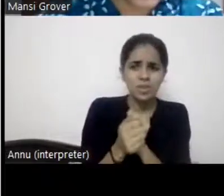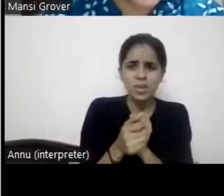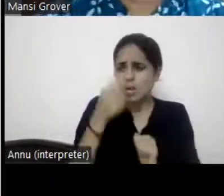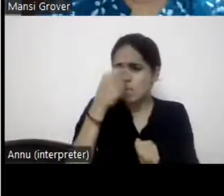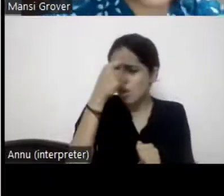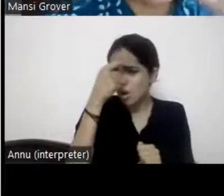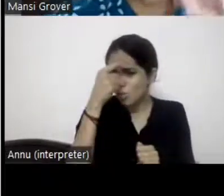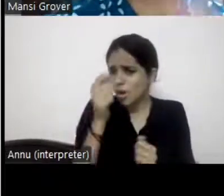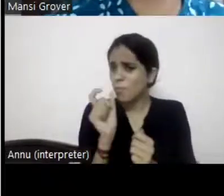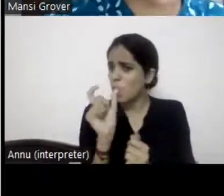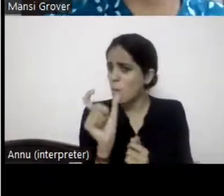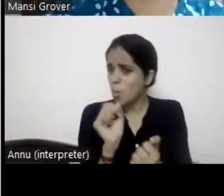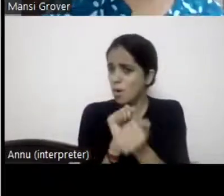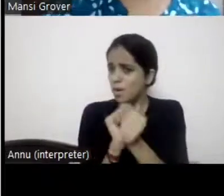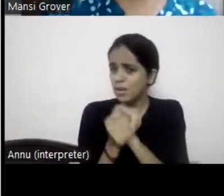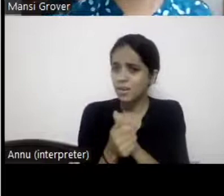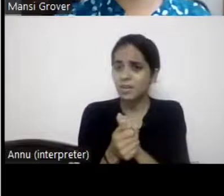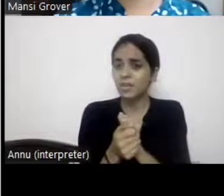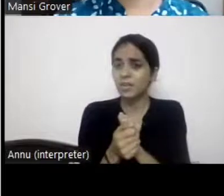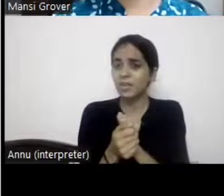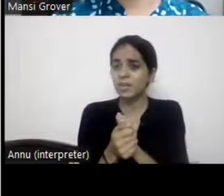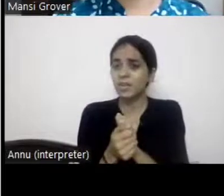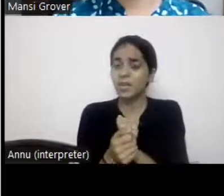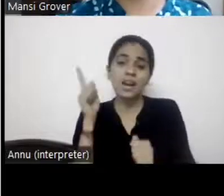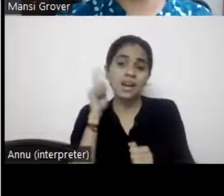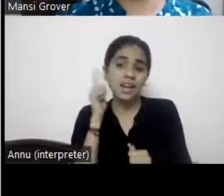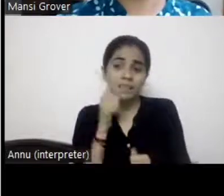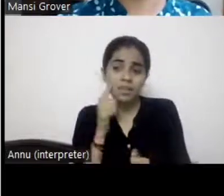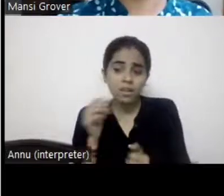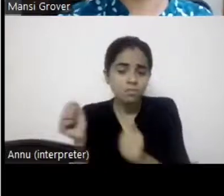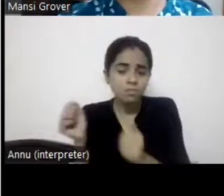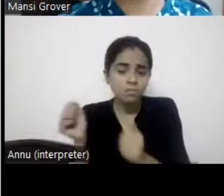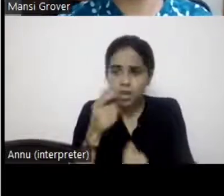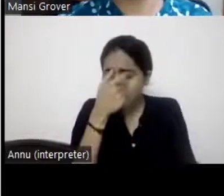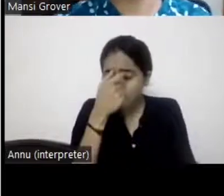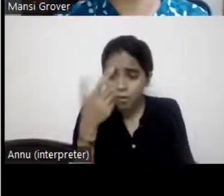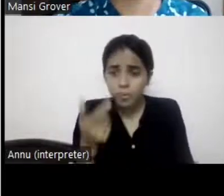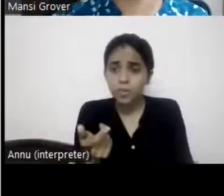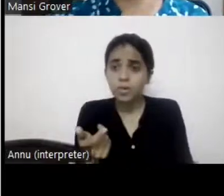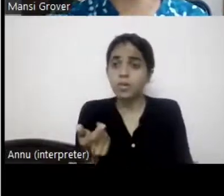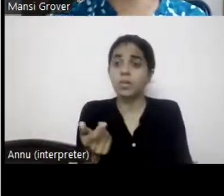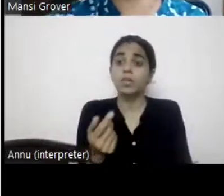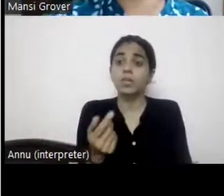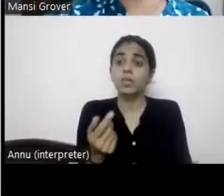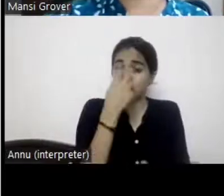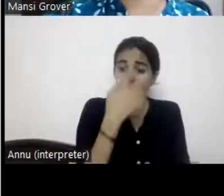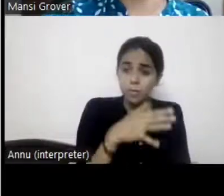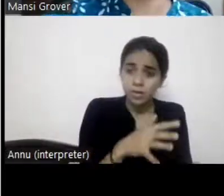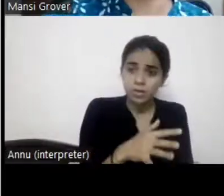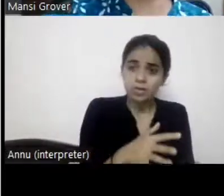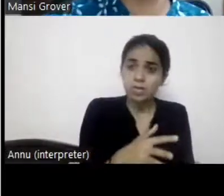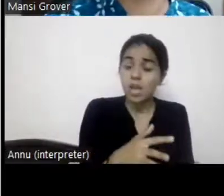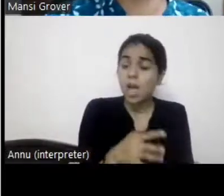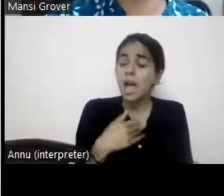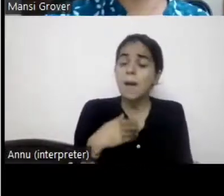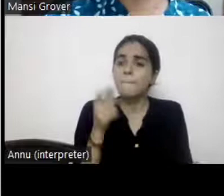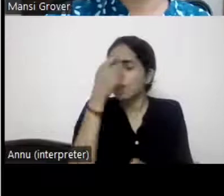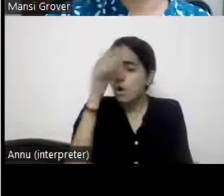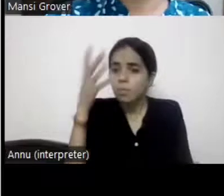here, the problem is not with the deaf or the blind. The problem here is with the able-bodied